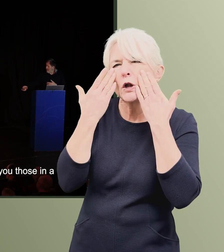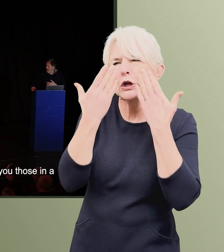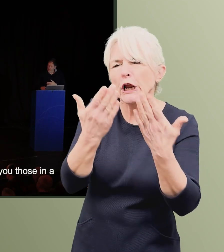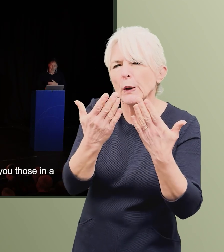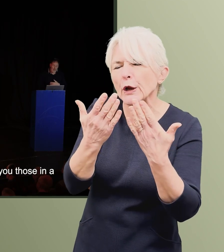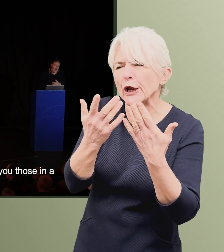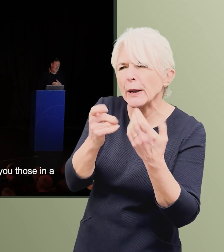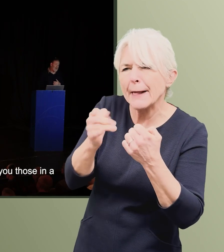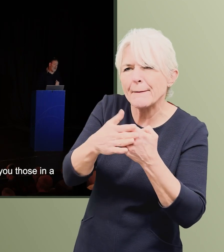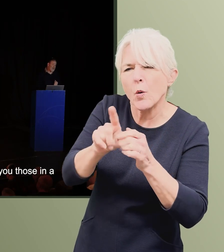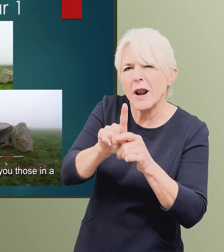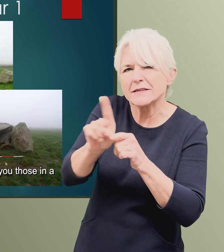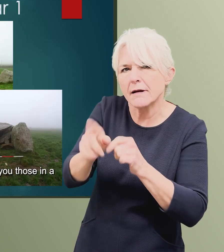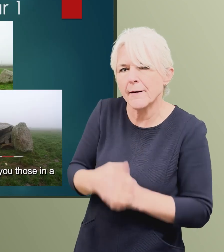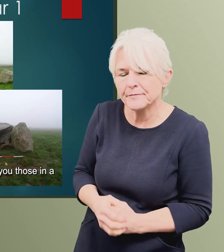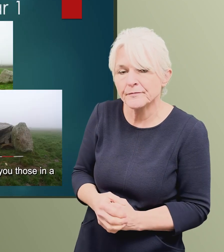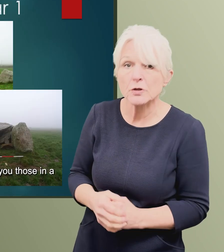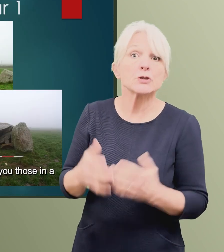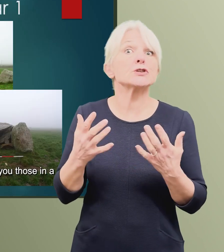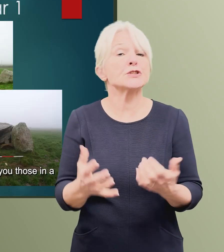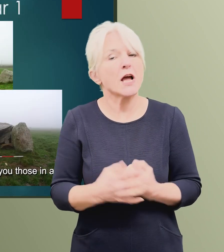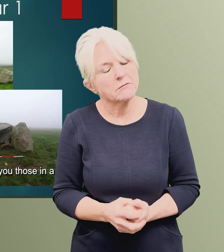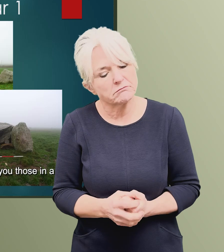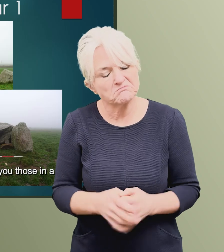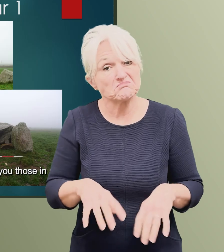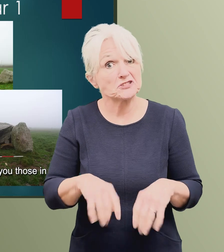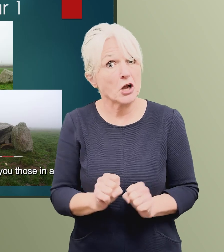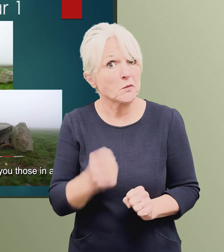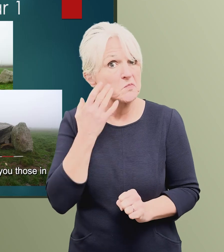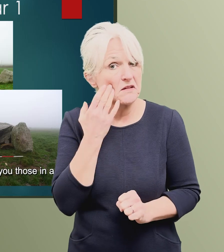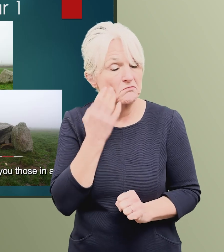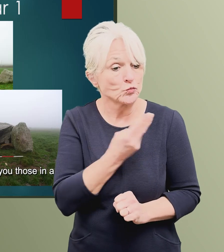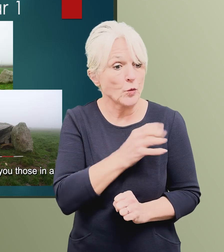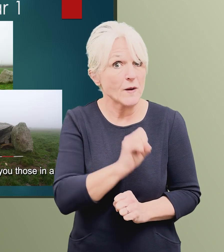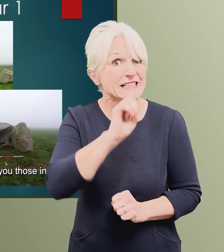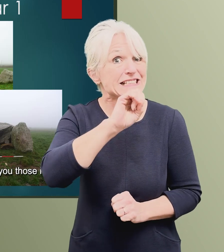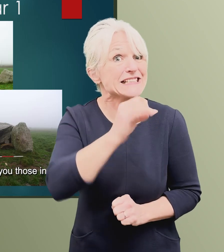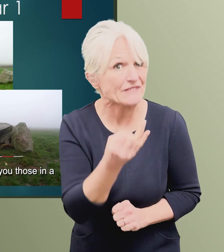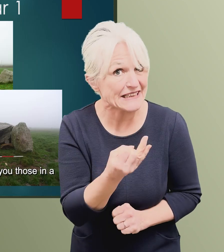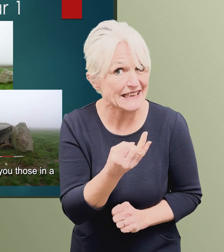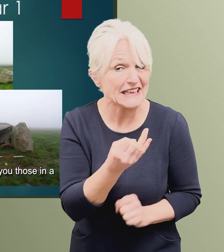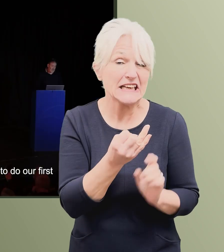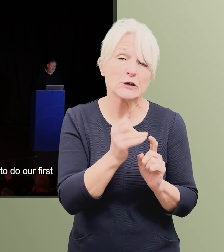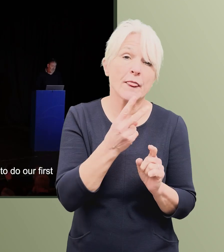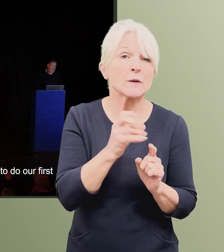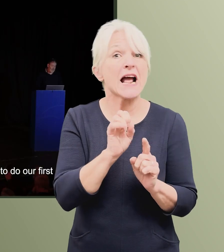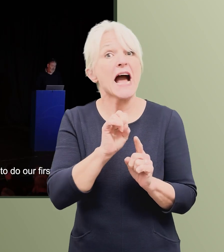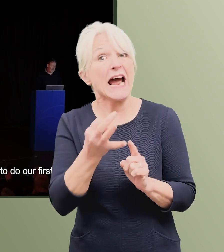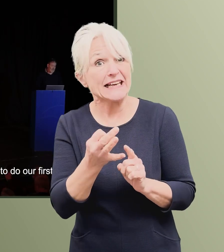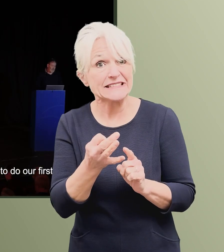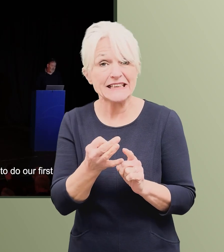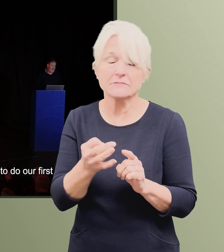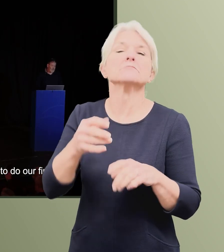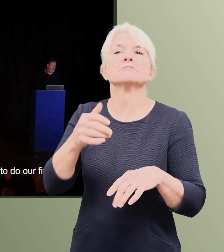we did pick up the plough marks, and I'll show you those in a minute. So it all kicked off around